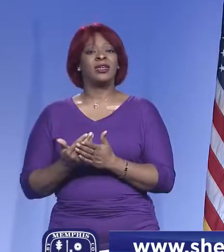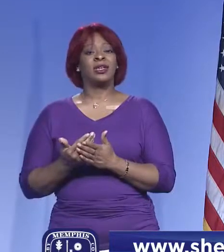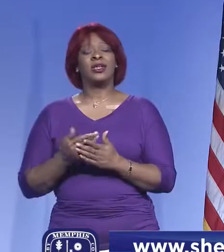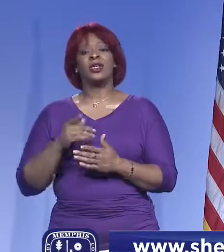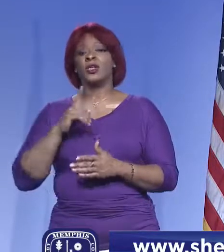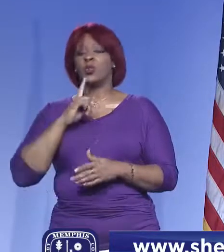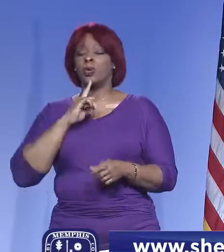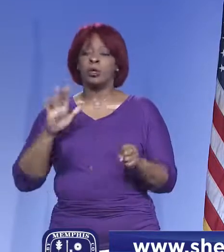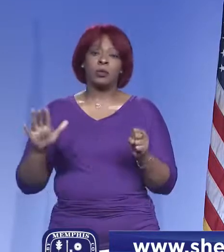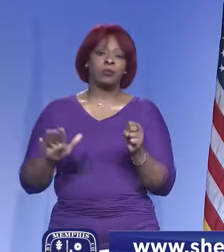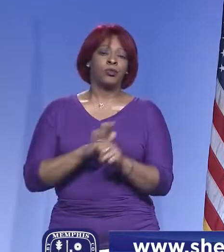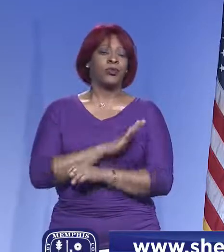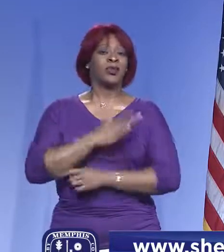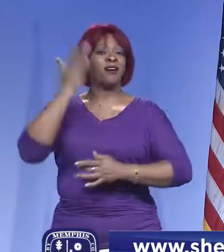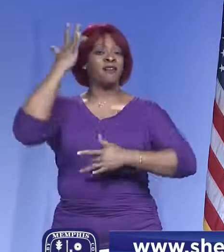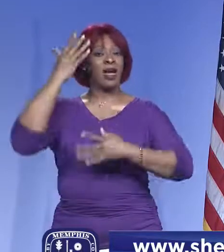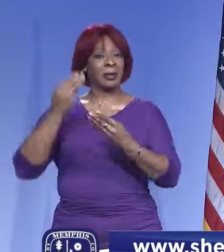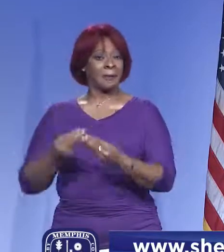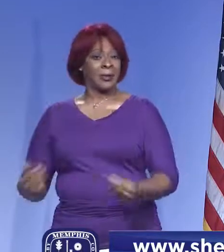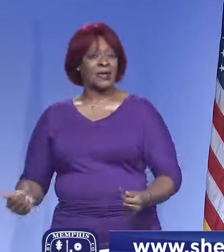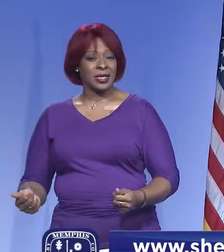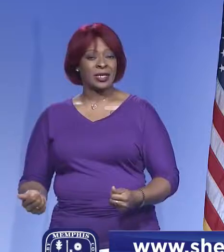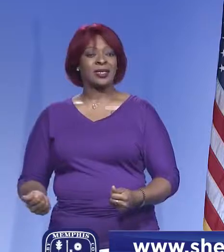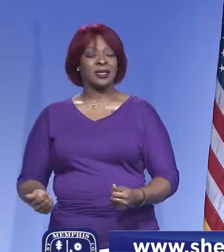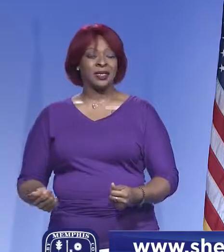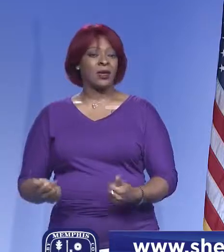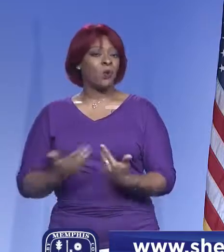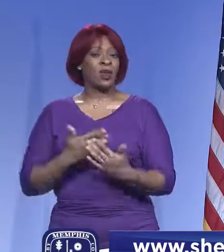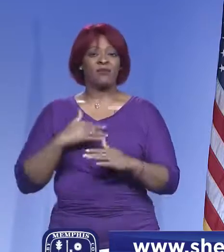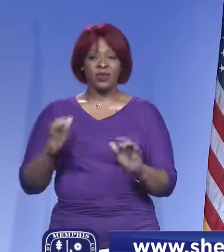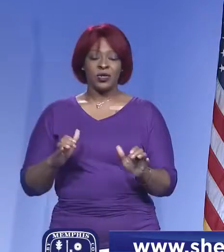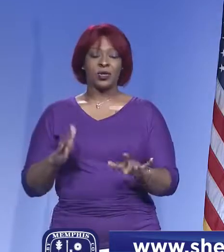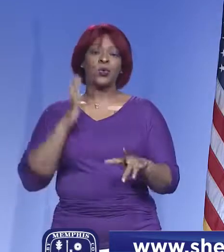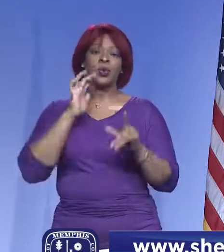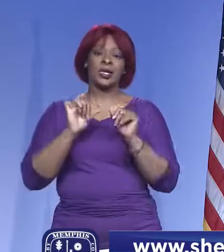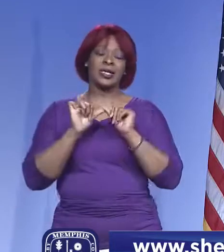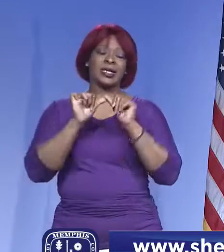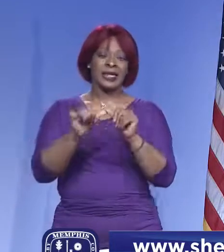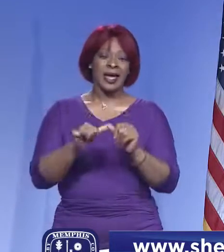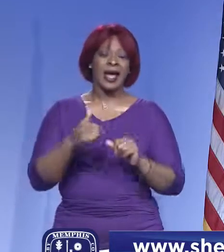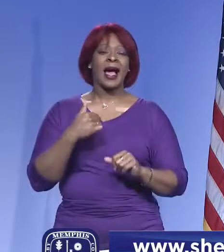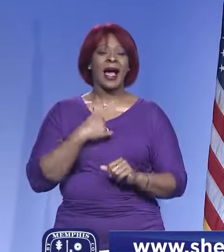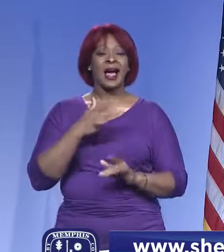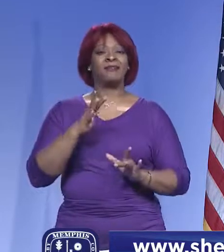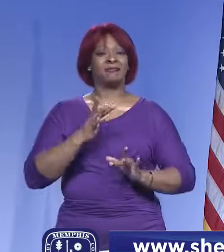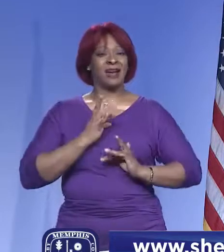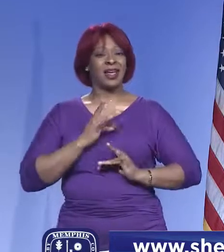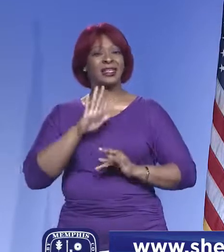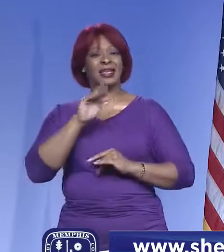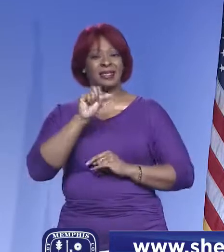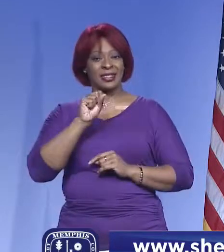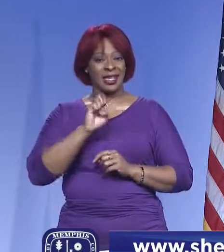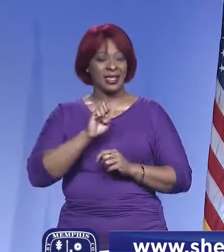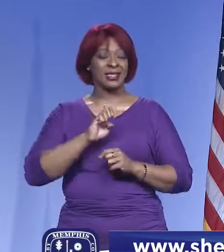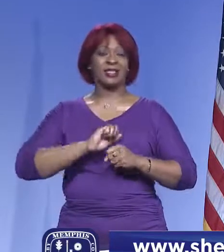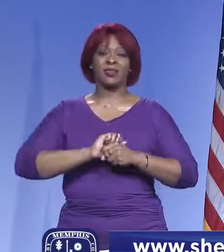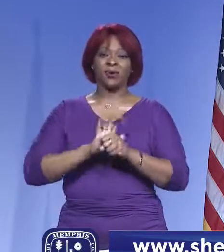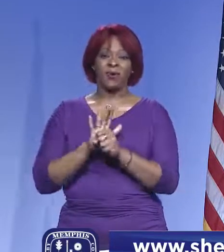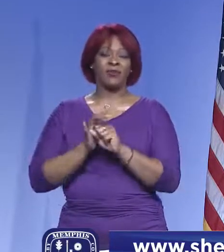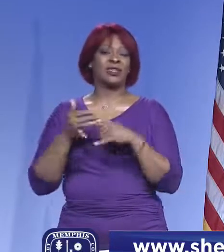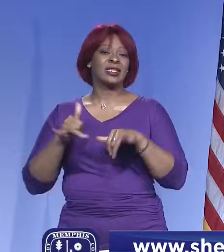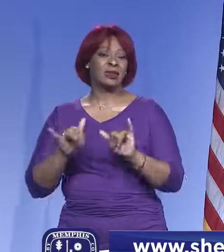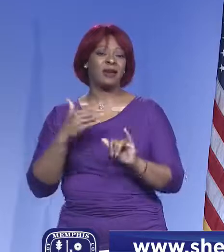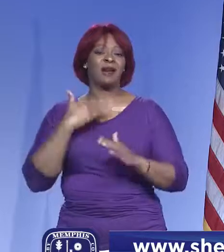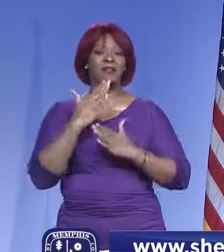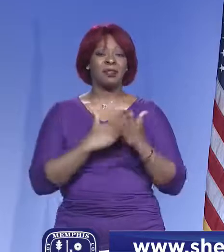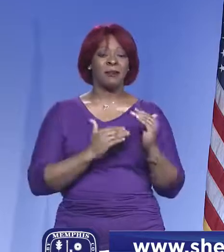immunity at whatever point in time we do, there will continue to be cases of COVID-19 disease. There will continue to be